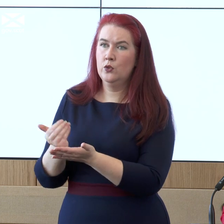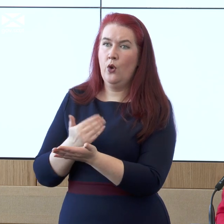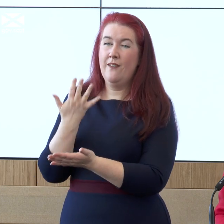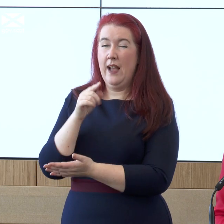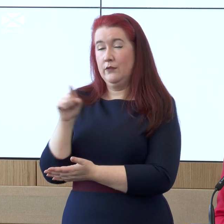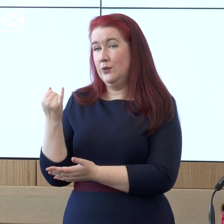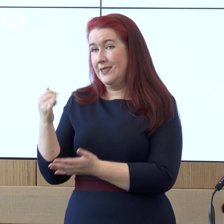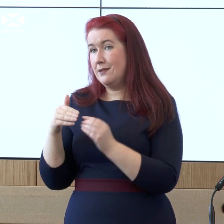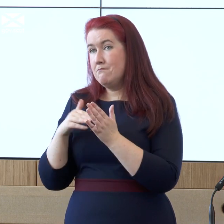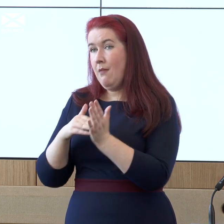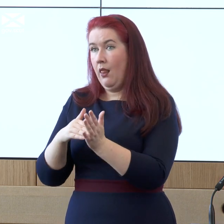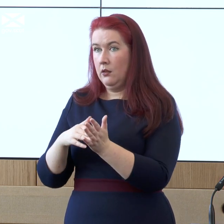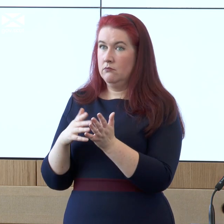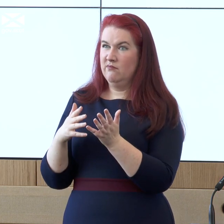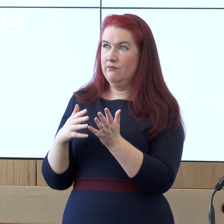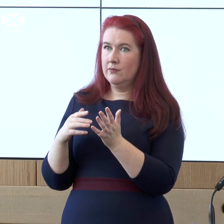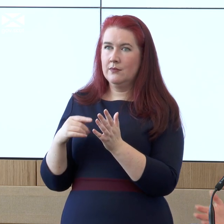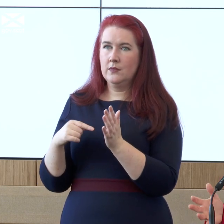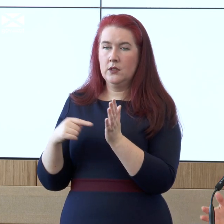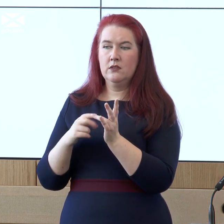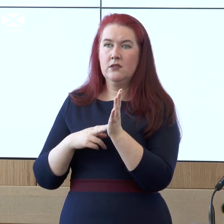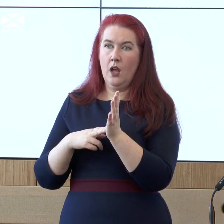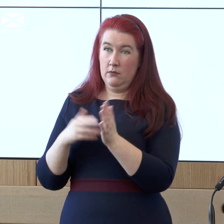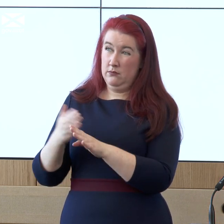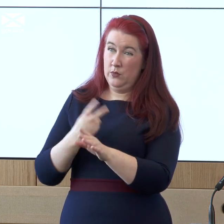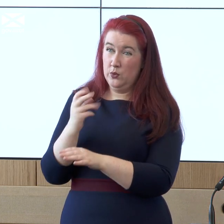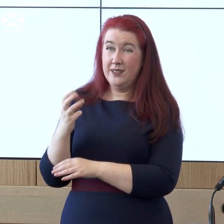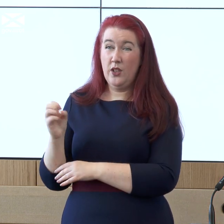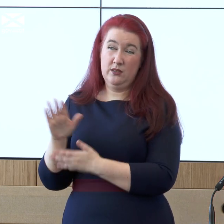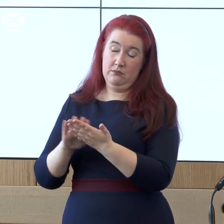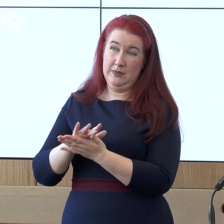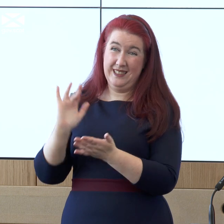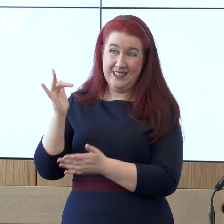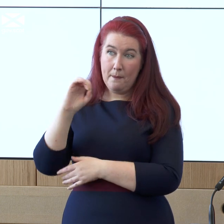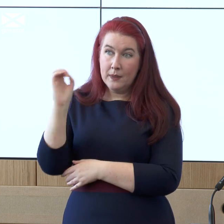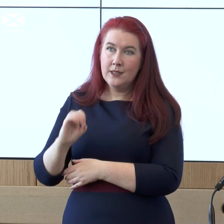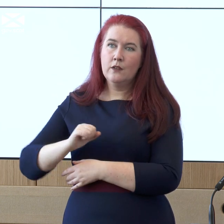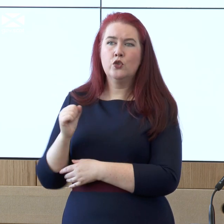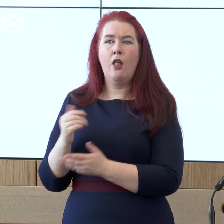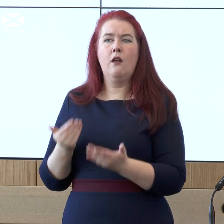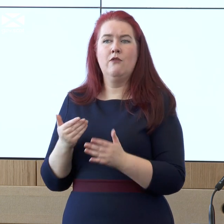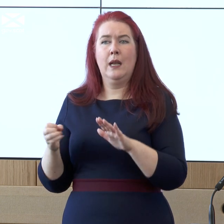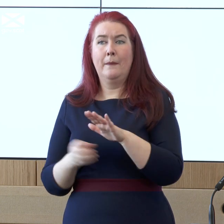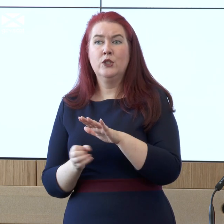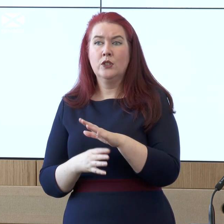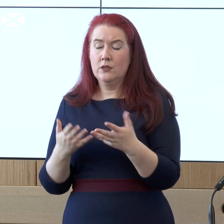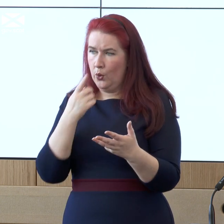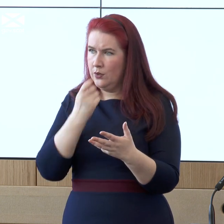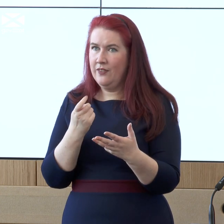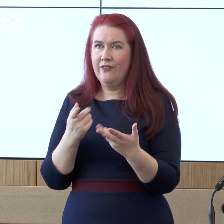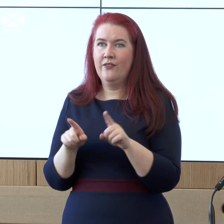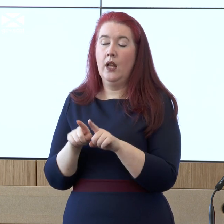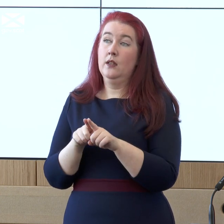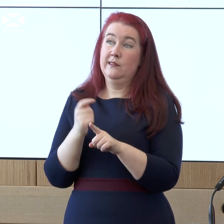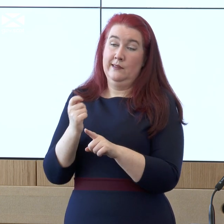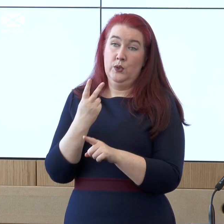tonnes of carbon dioxide a year by 2030, approximately 10% of Scotland's current emissions, and up to 20 million tonnes